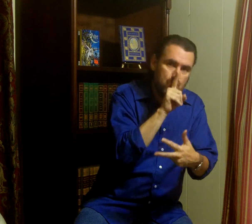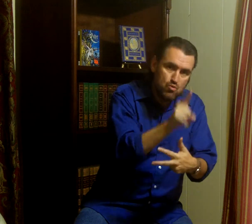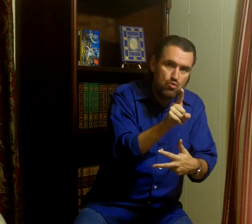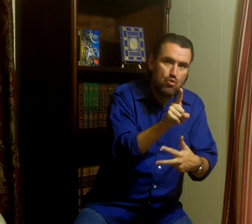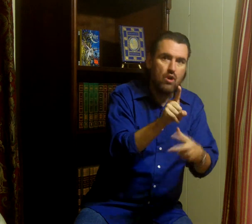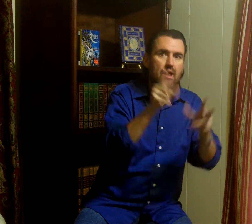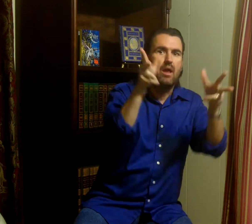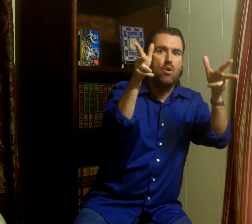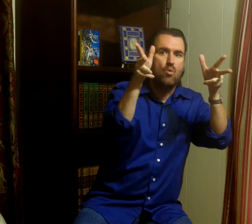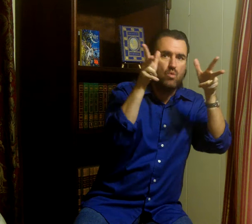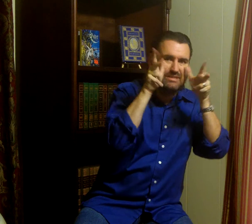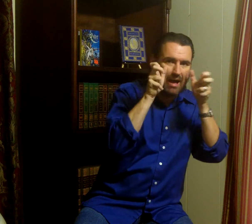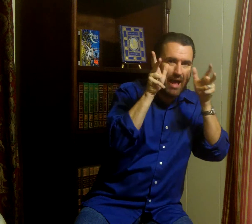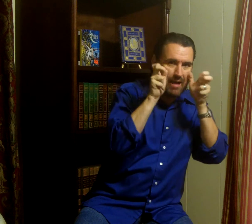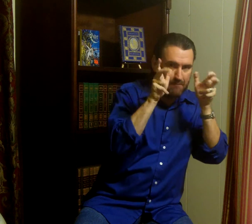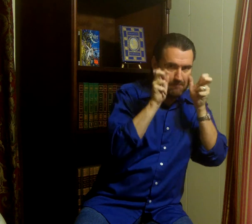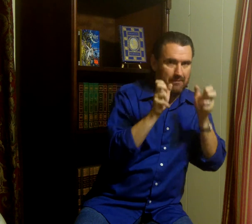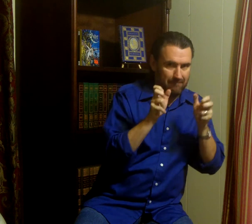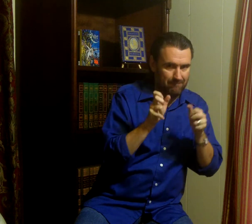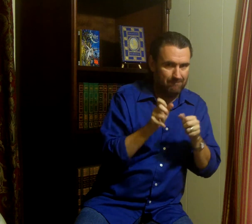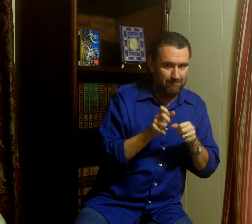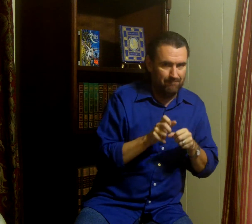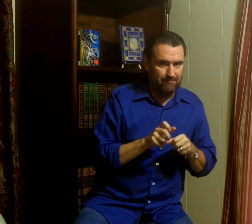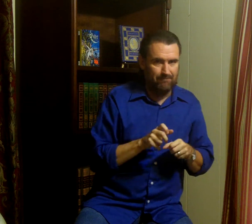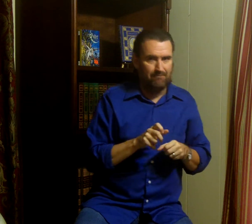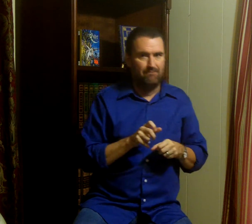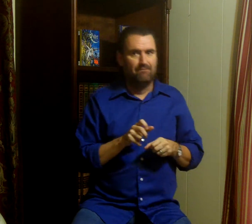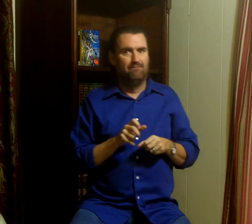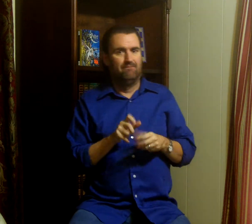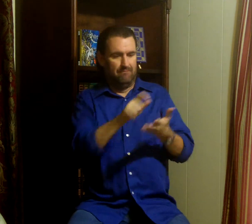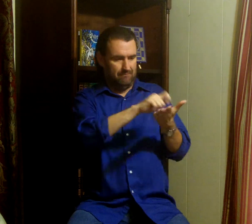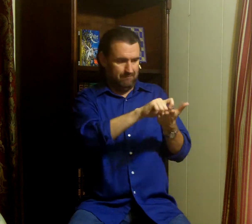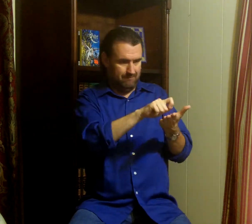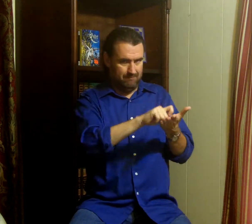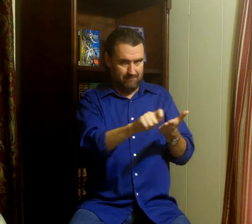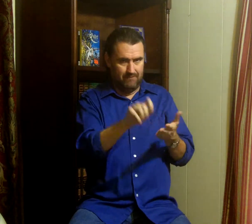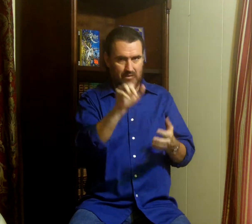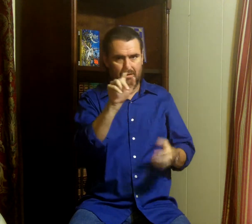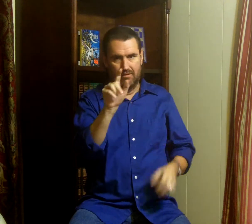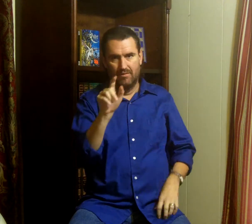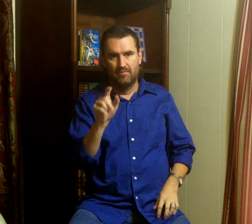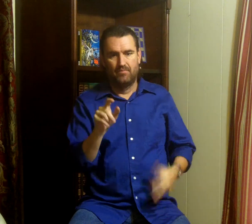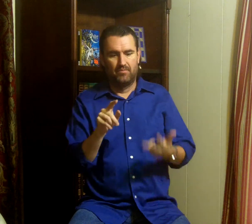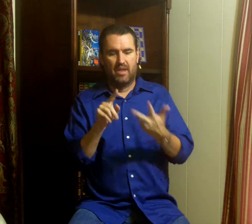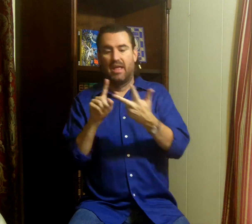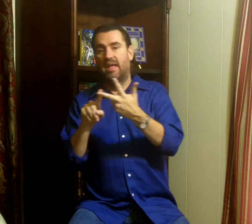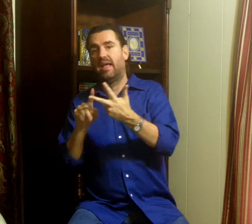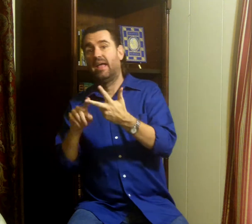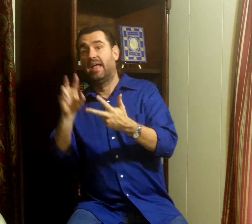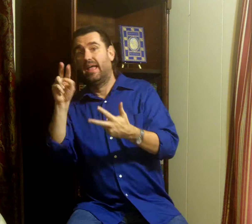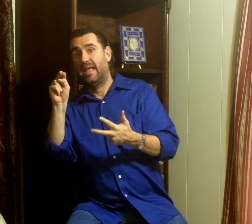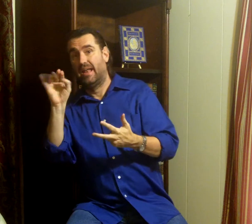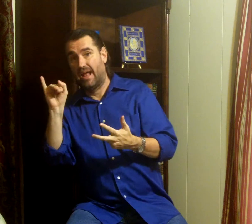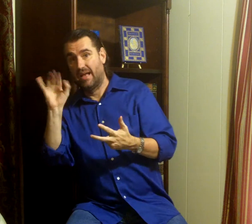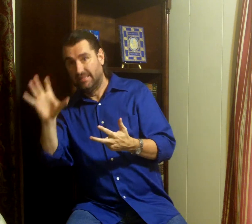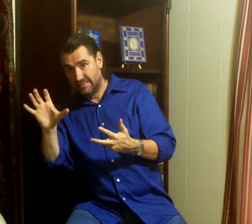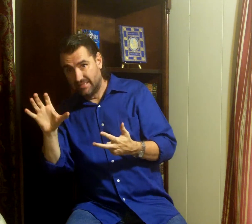component. NIC, based on the way that they issue the test, you will do all the tasks of